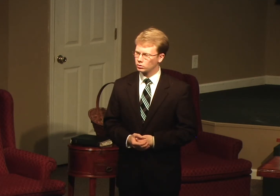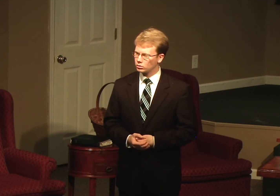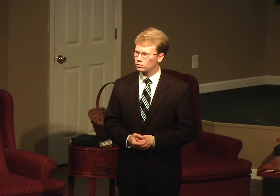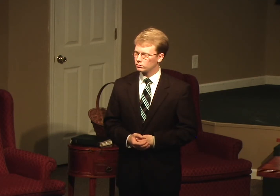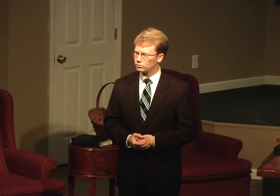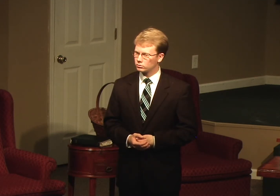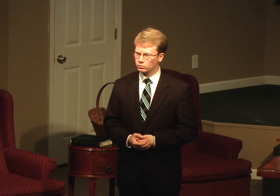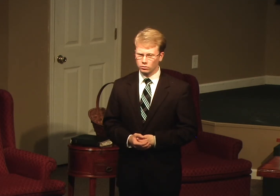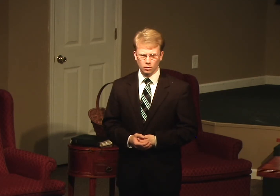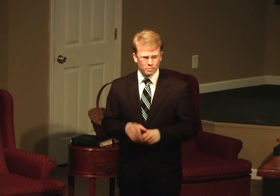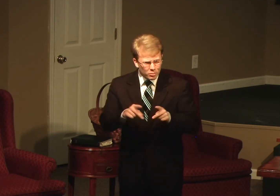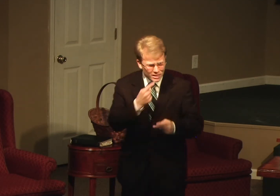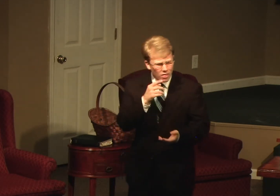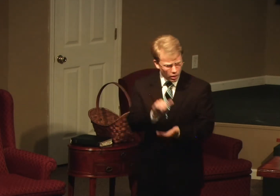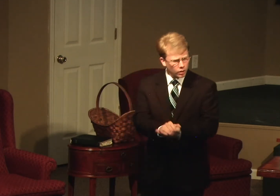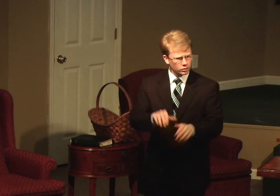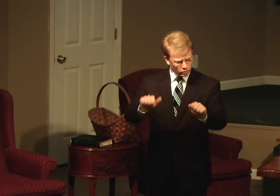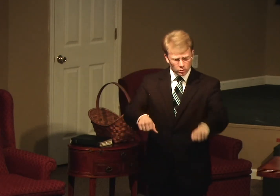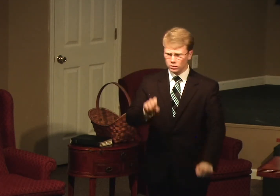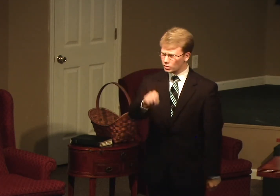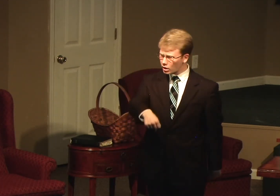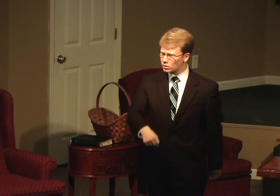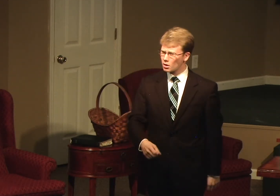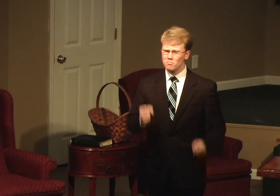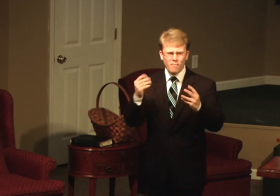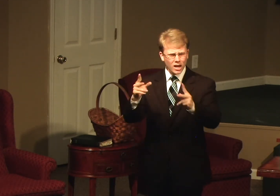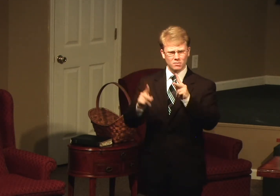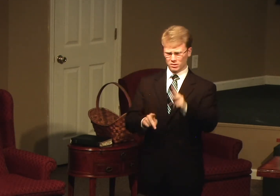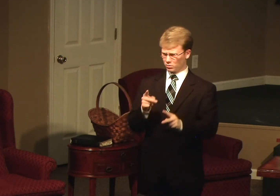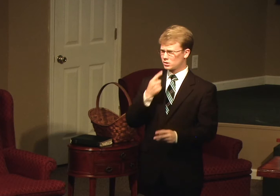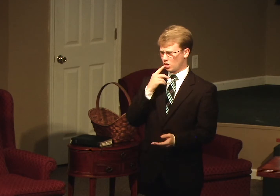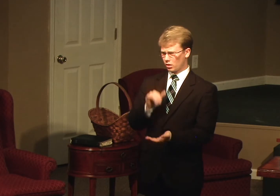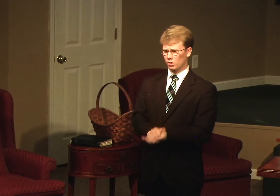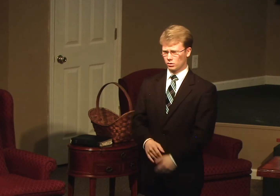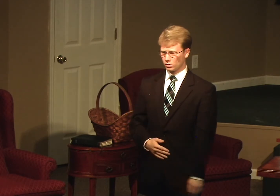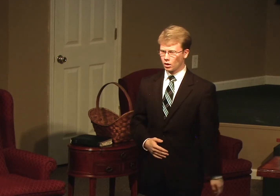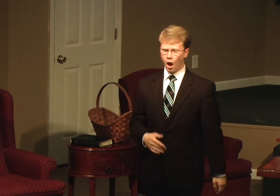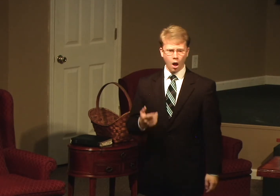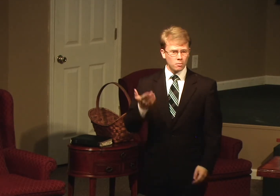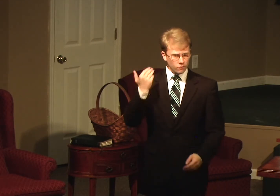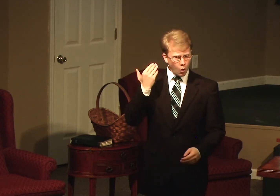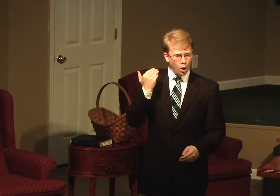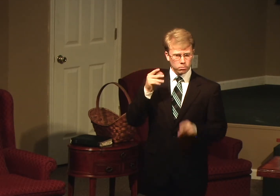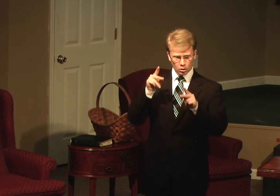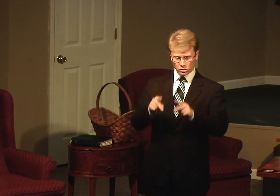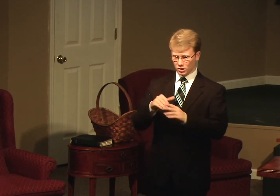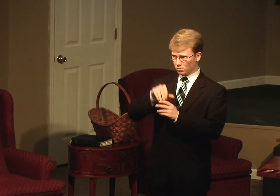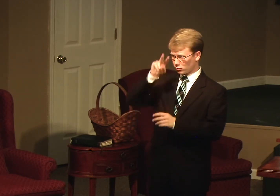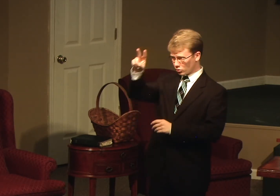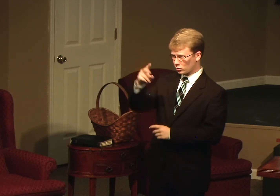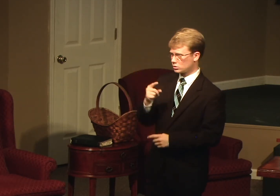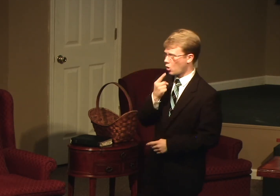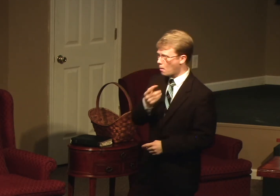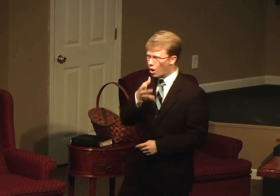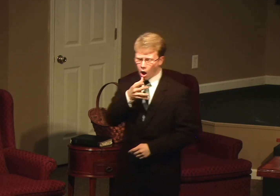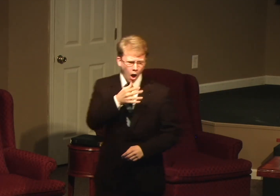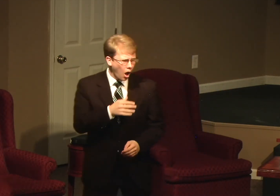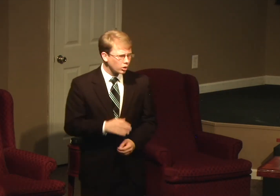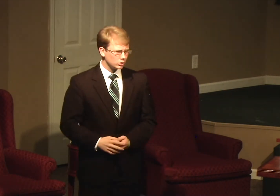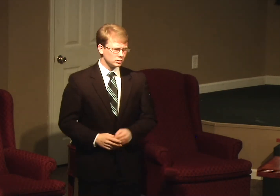so we need to go ahead and abort the baby. You know, doctors today will say that. People today say that. We had one